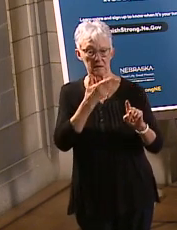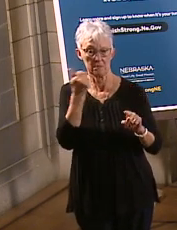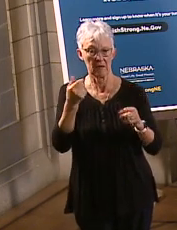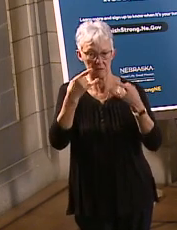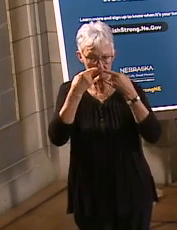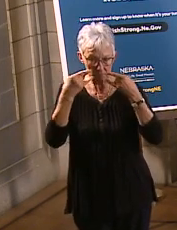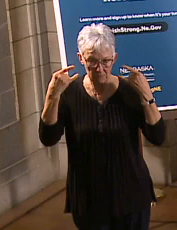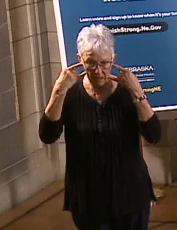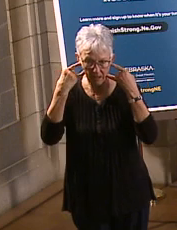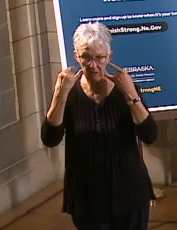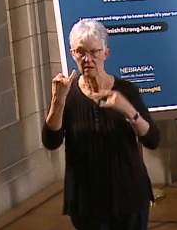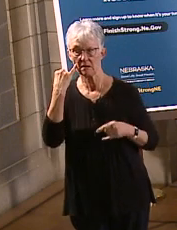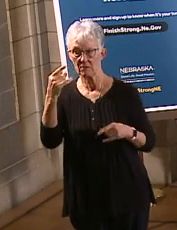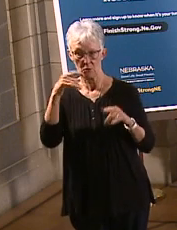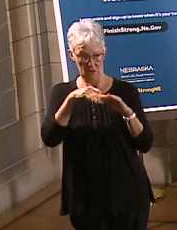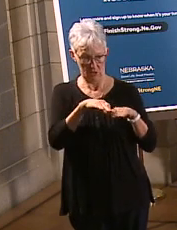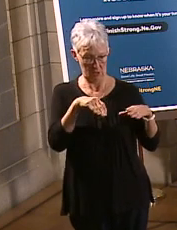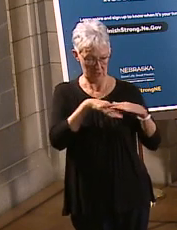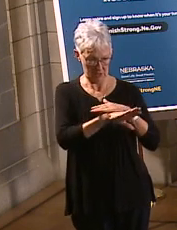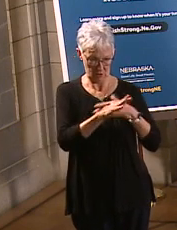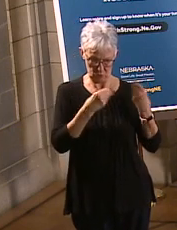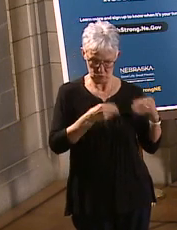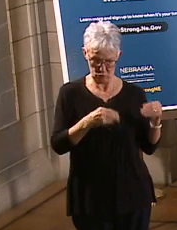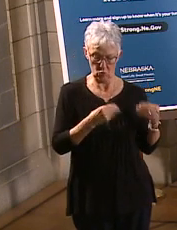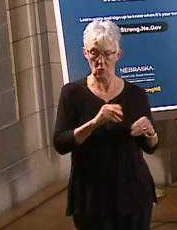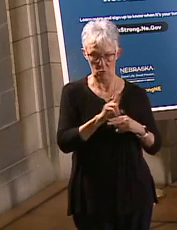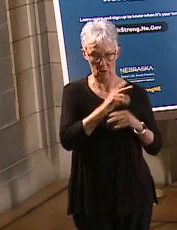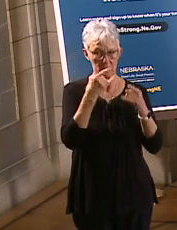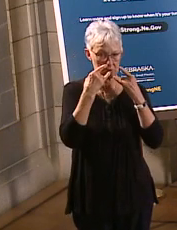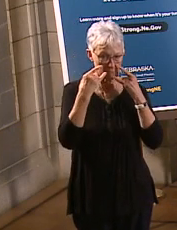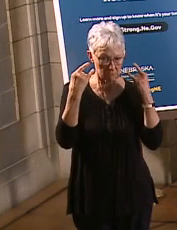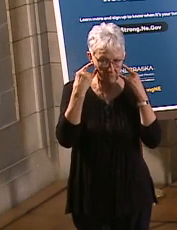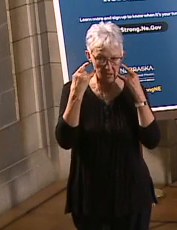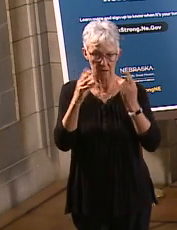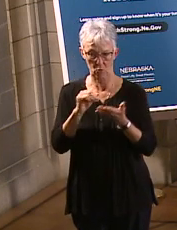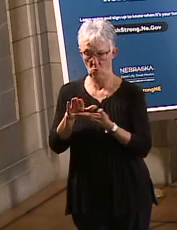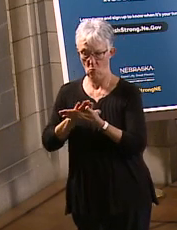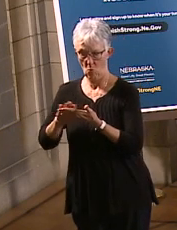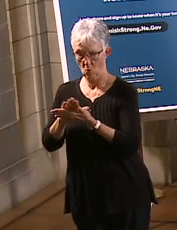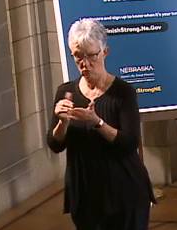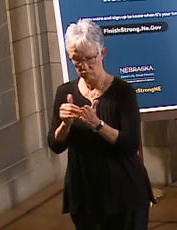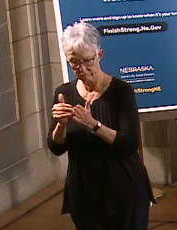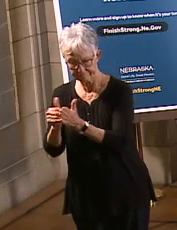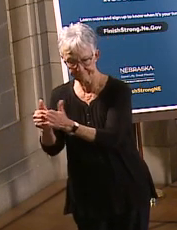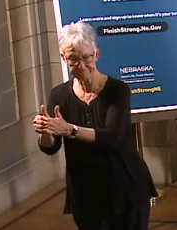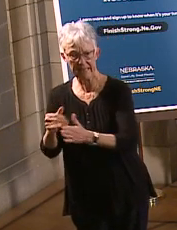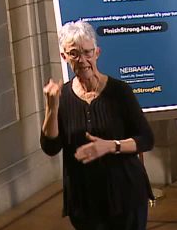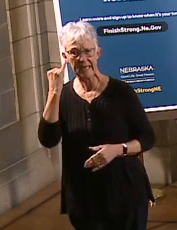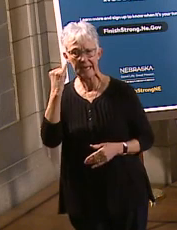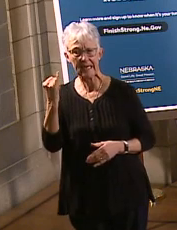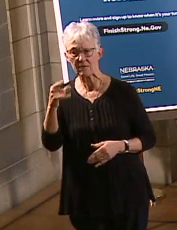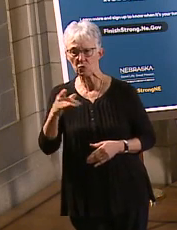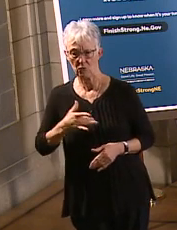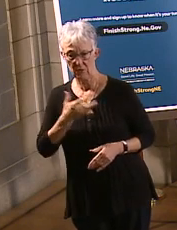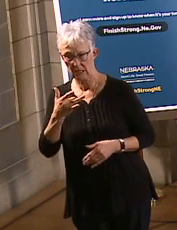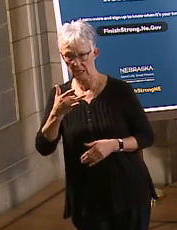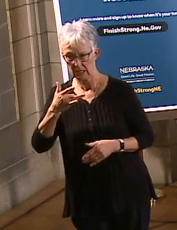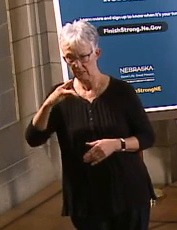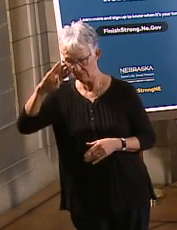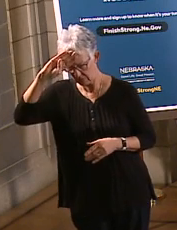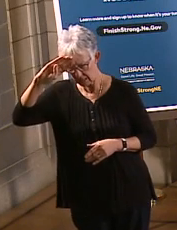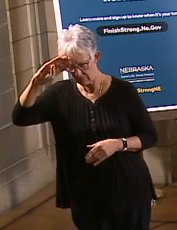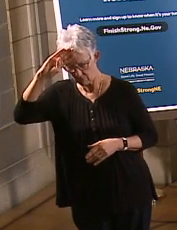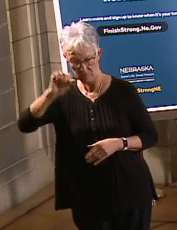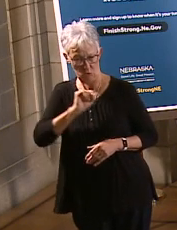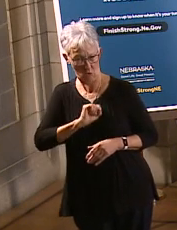go to the store. Wash your hands often. And then please, please, please, if you've lost your sense of taste and smell, or if you've got